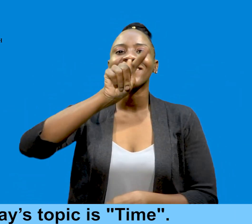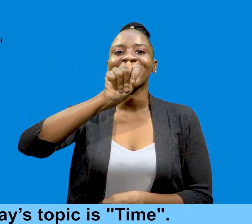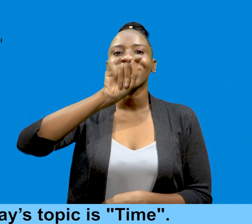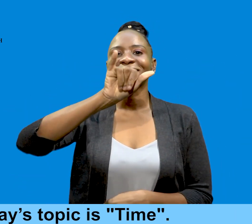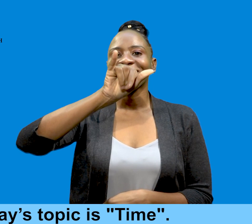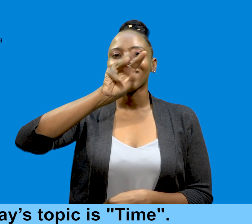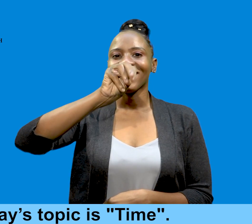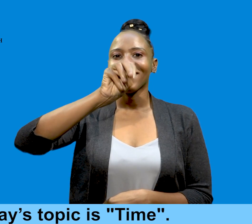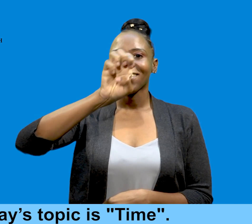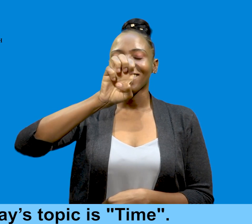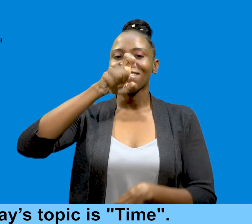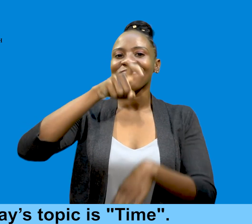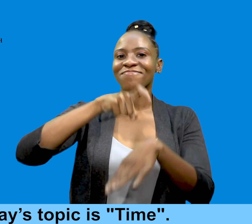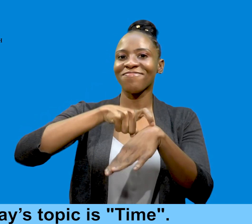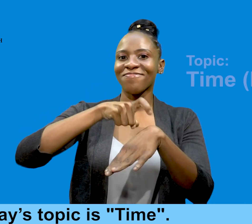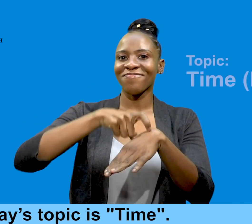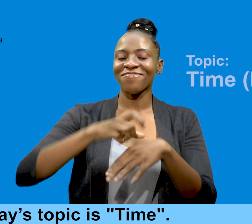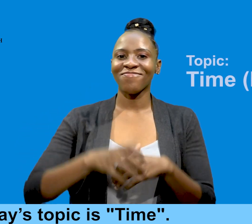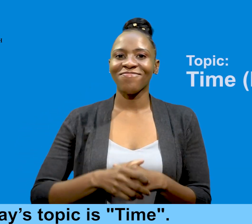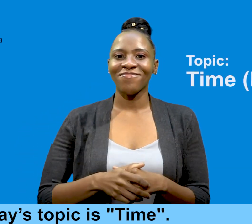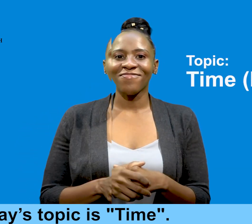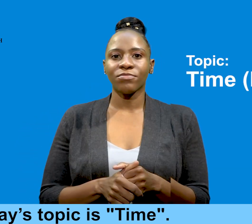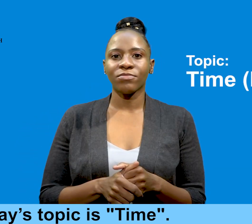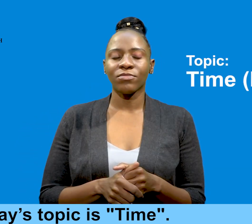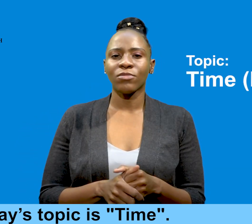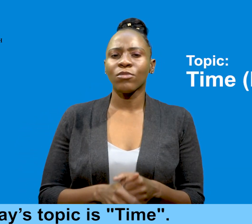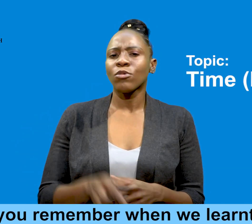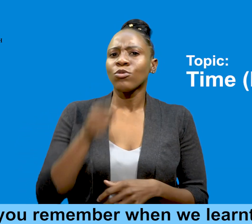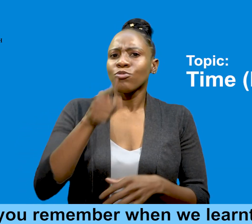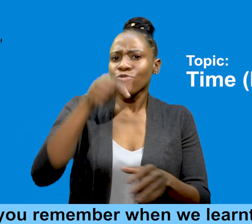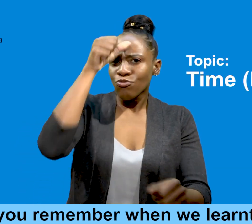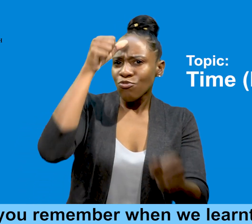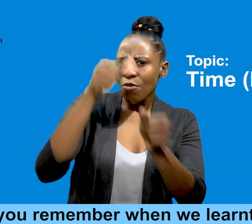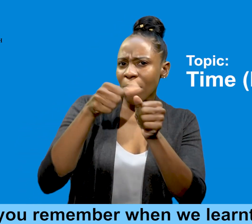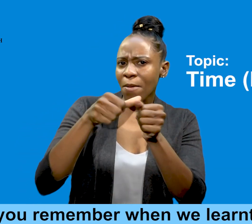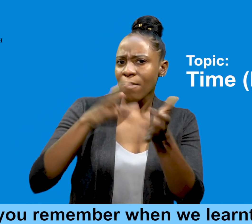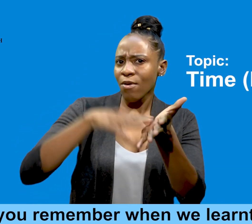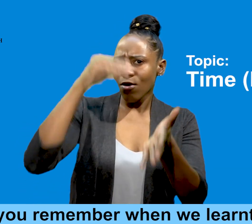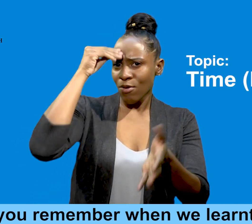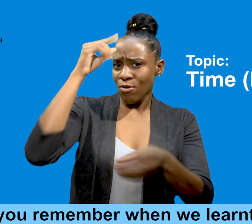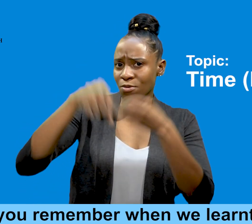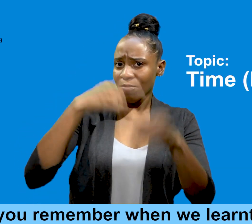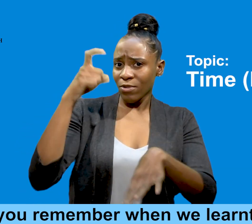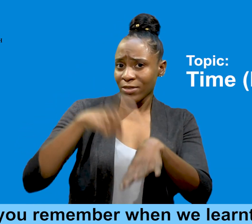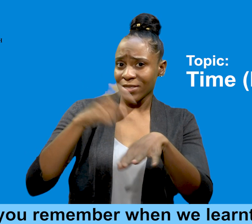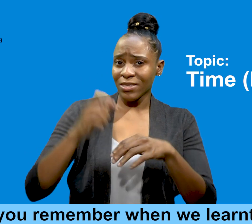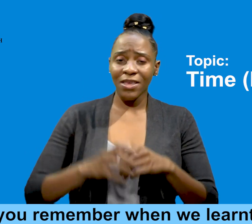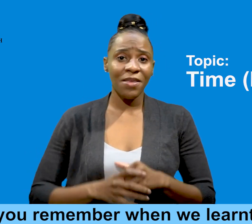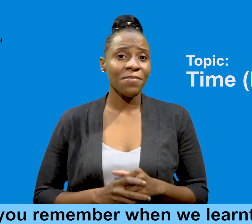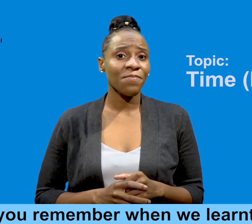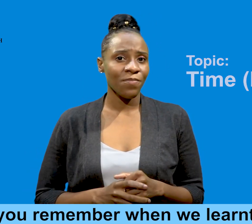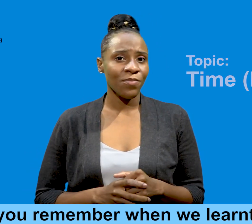Today's topic is time. Do you remember when we learned about time?